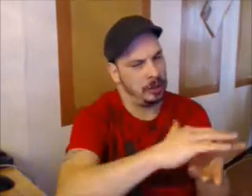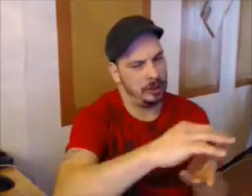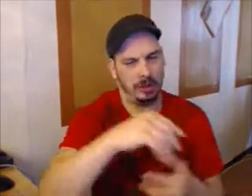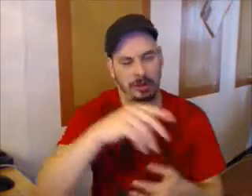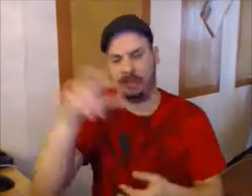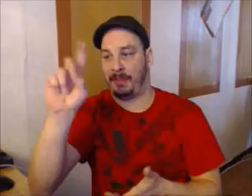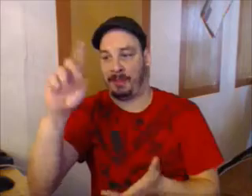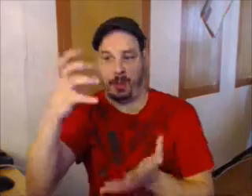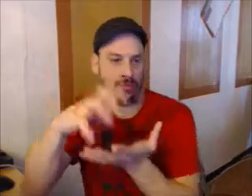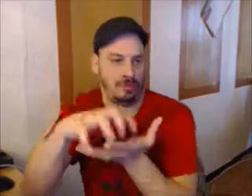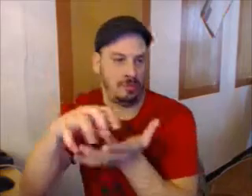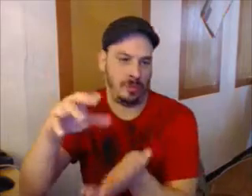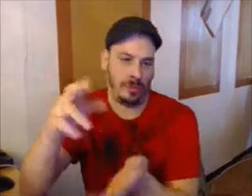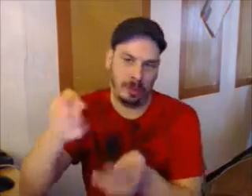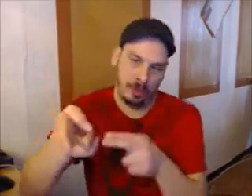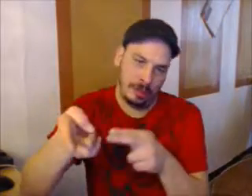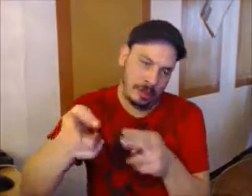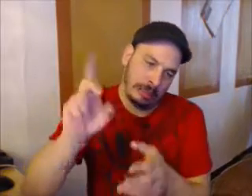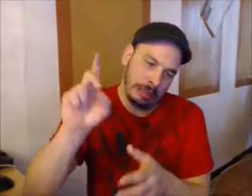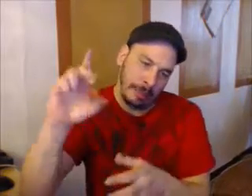yours. I take it you're going to disagree. This sounds a lot like